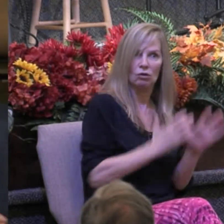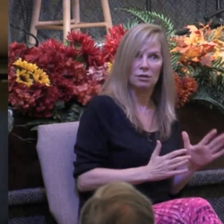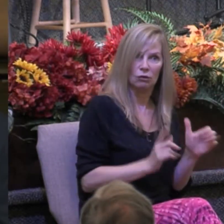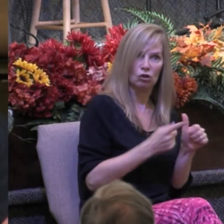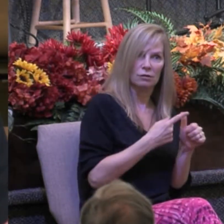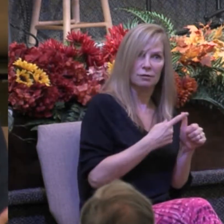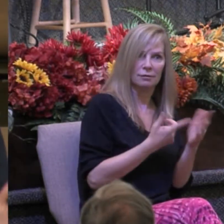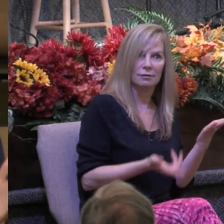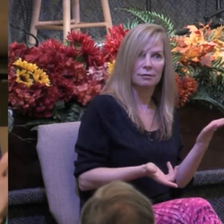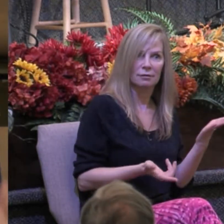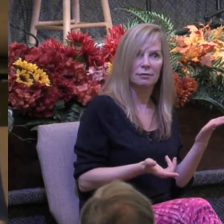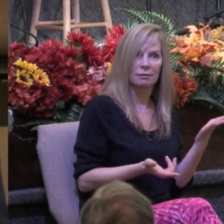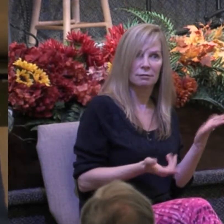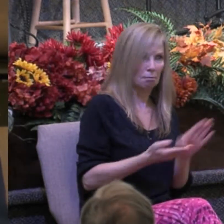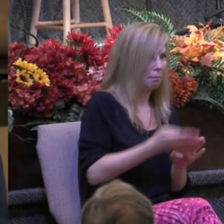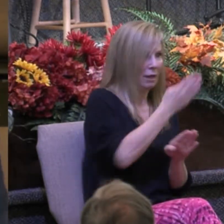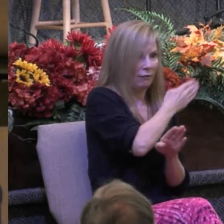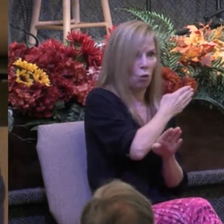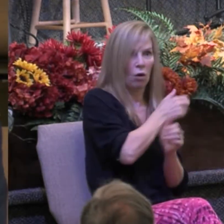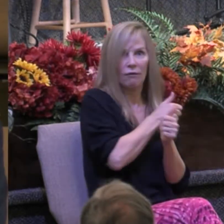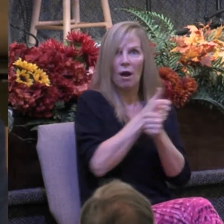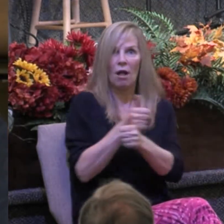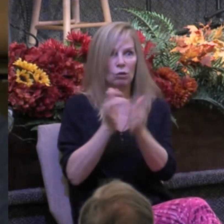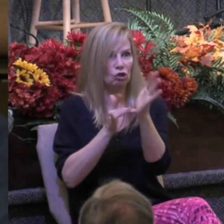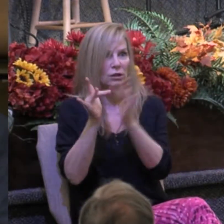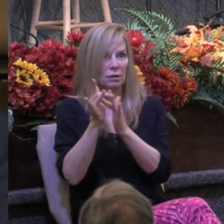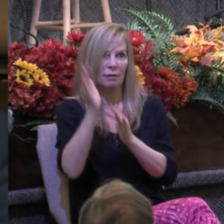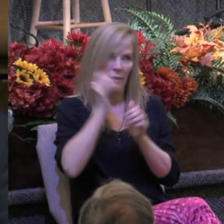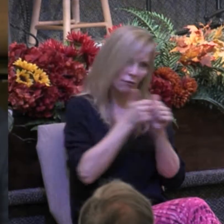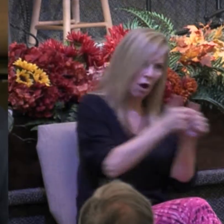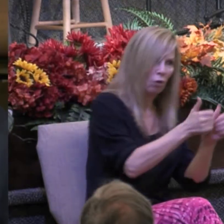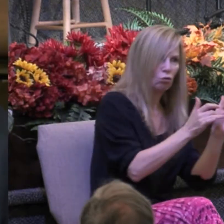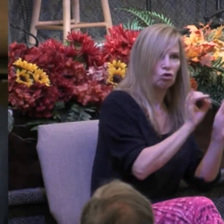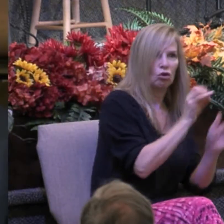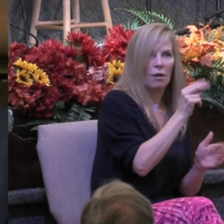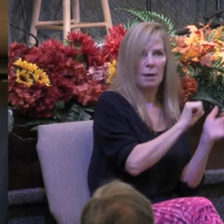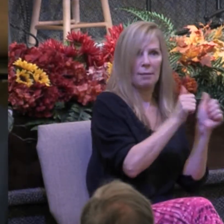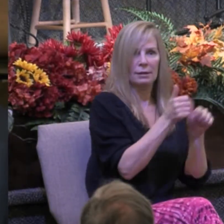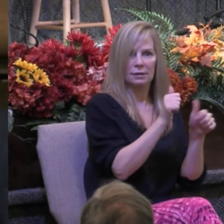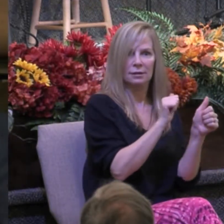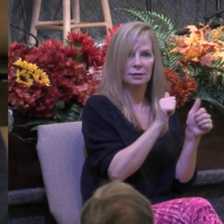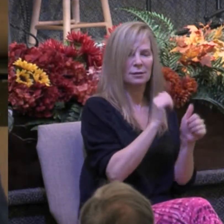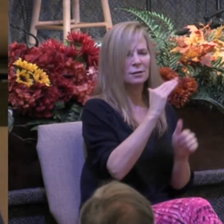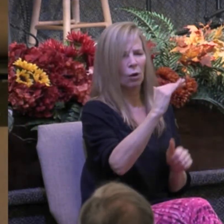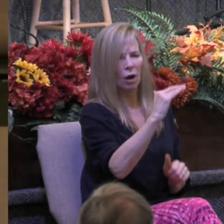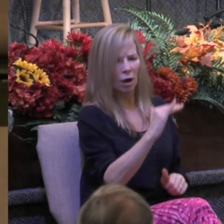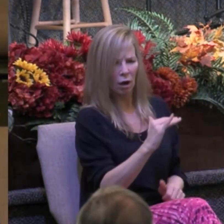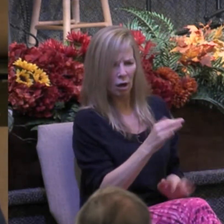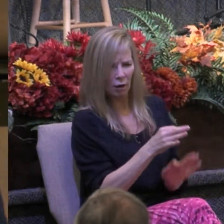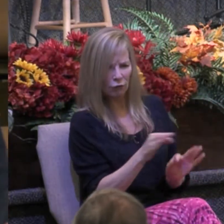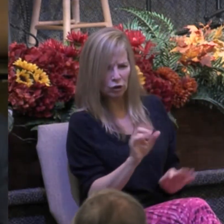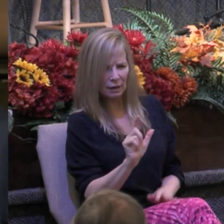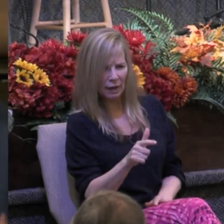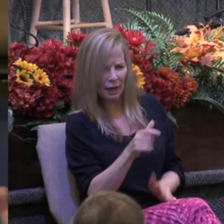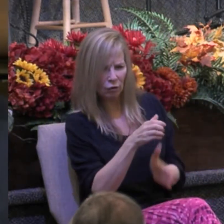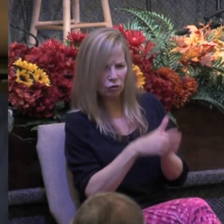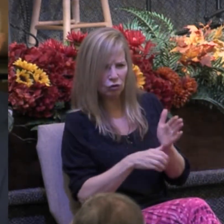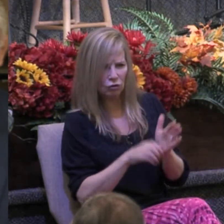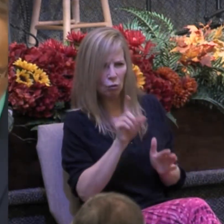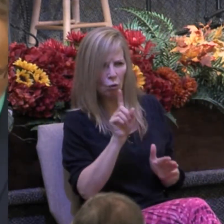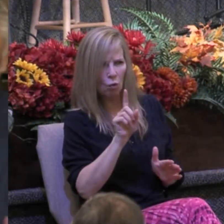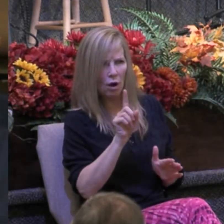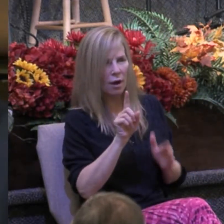the Baptist prior to following Christ. Notice just a few verses later in Acts 1, we'll get